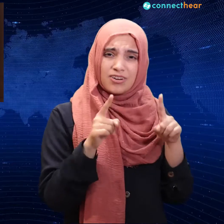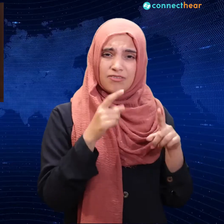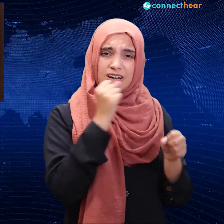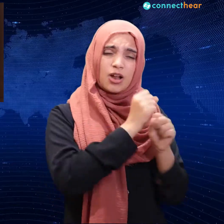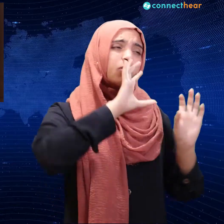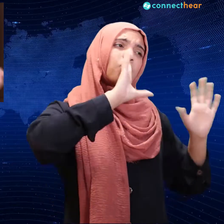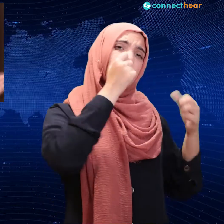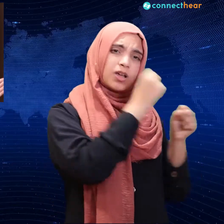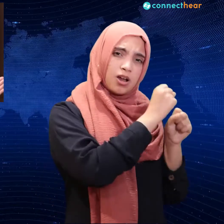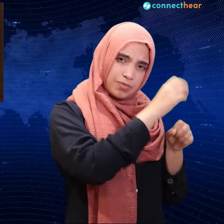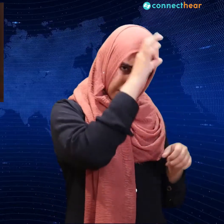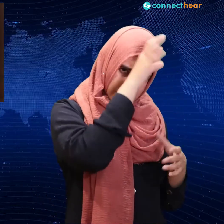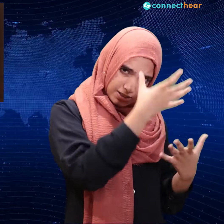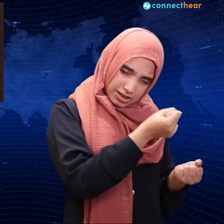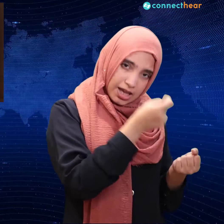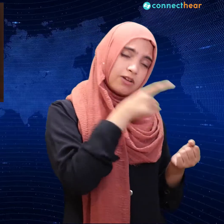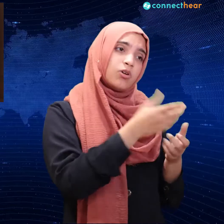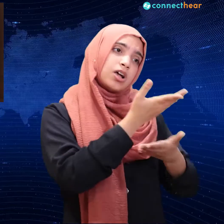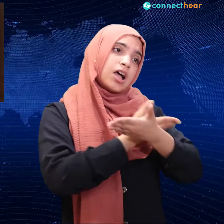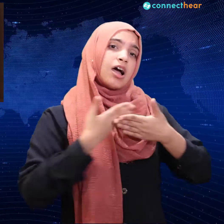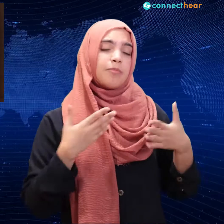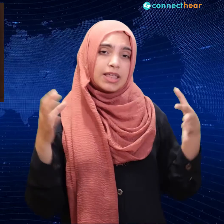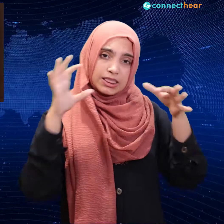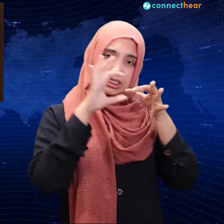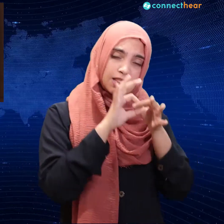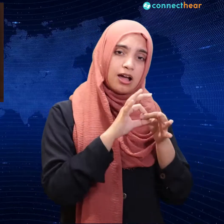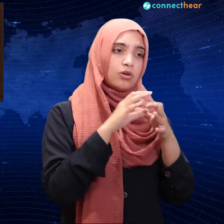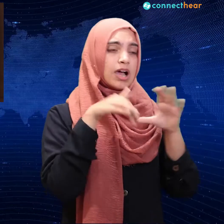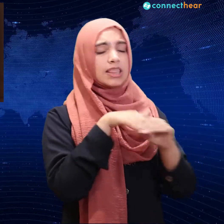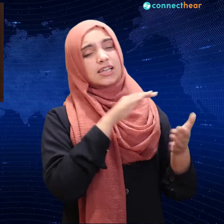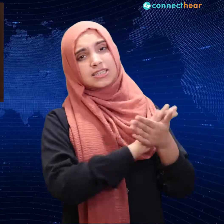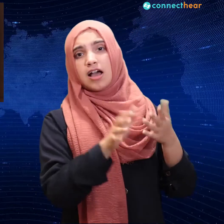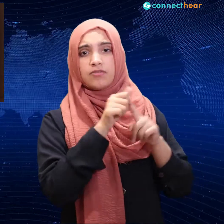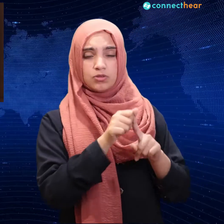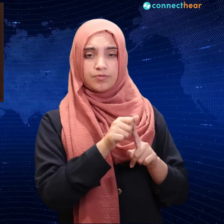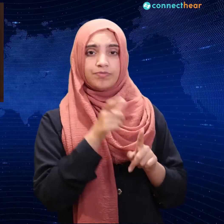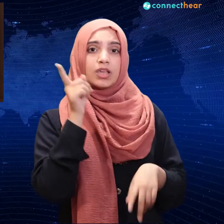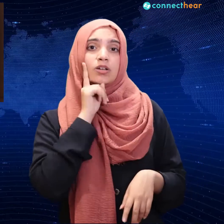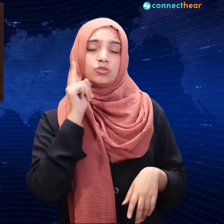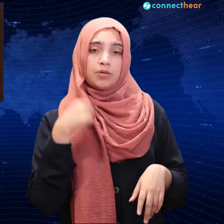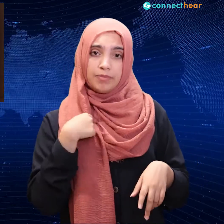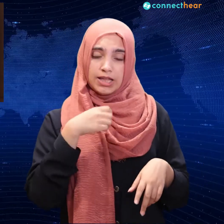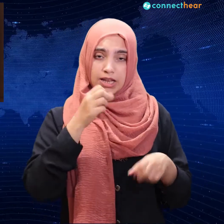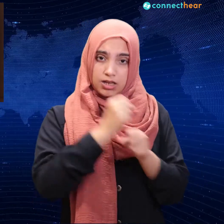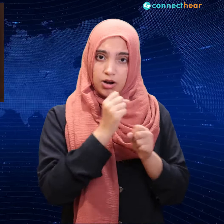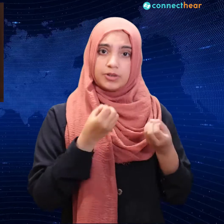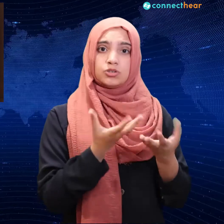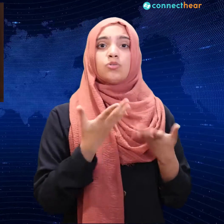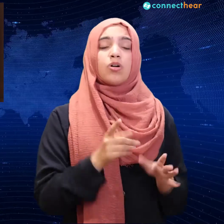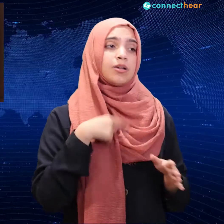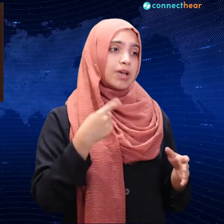Afghanistan, we should just deal with them. And my government, we reached out. I called Ahmad Shah Massoud's brothers over, invited them